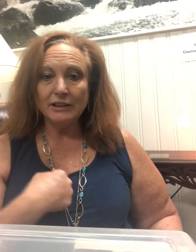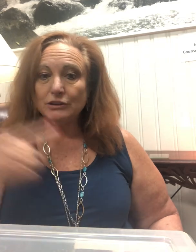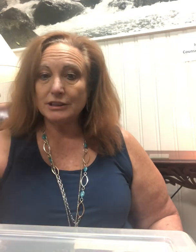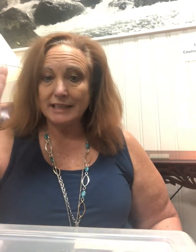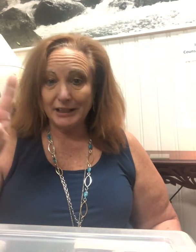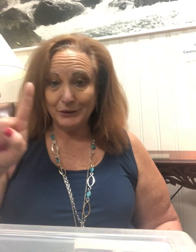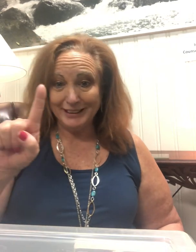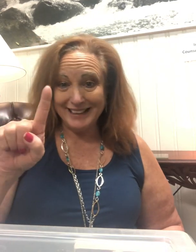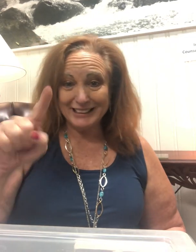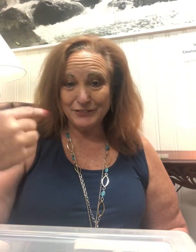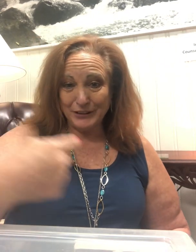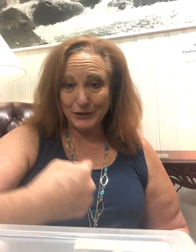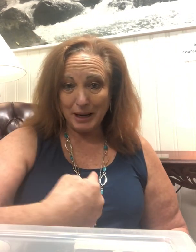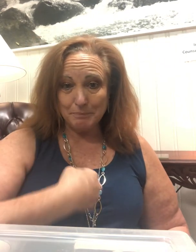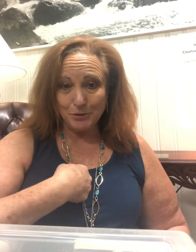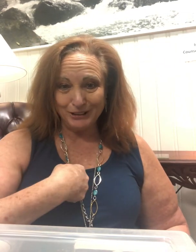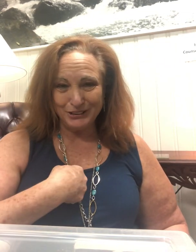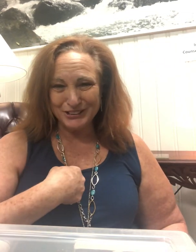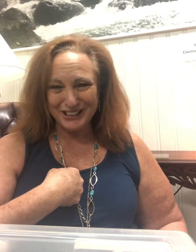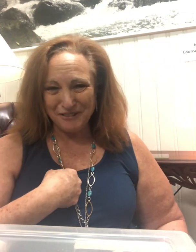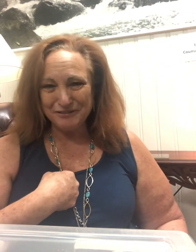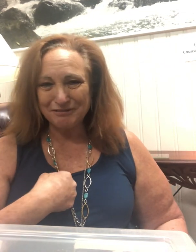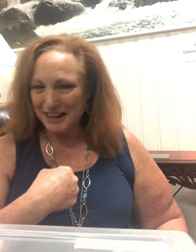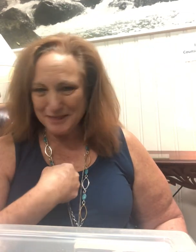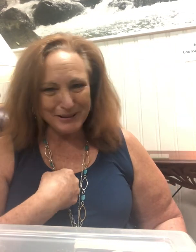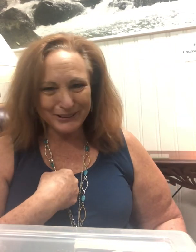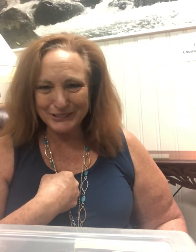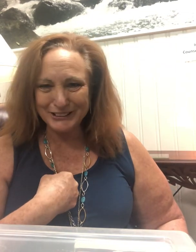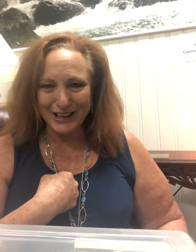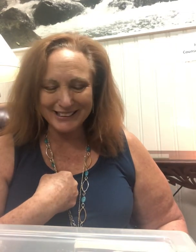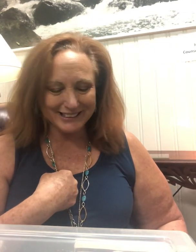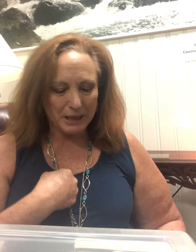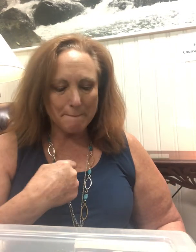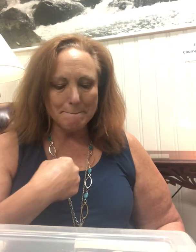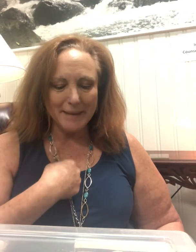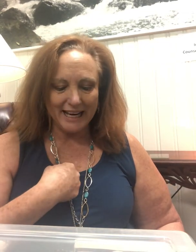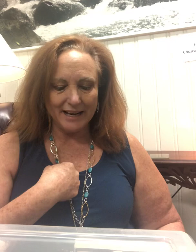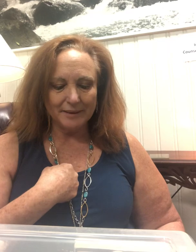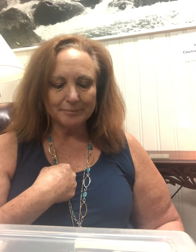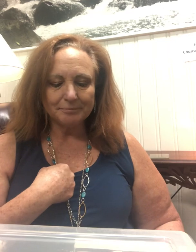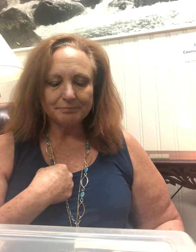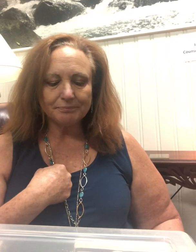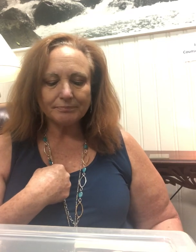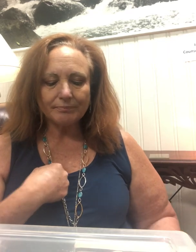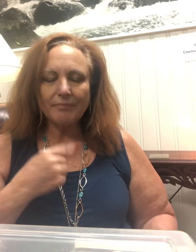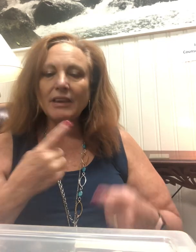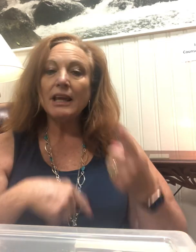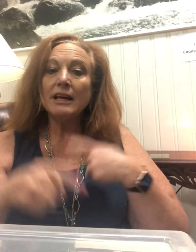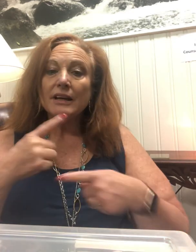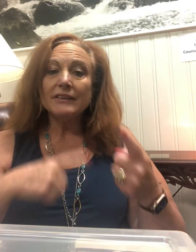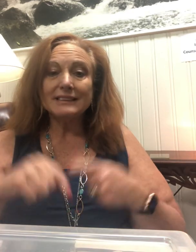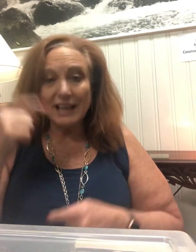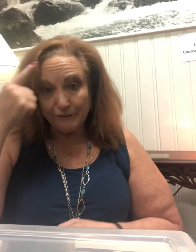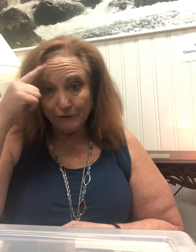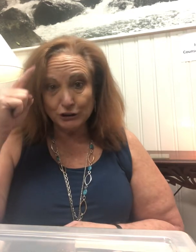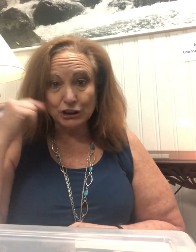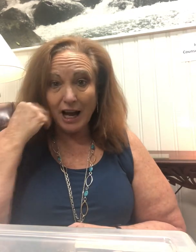just take your index finger and point to yourself, right in the middle of your chest, me. The sign for